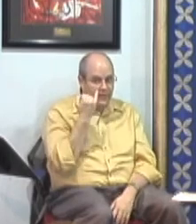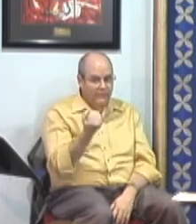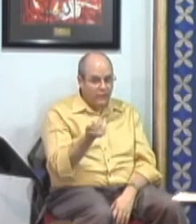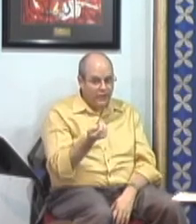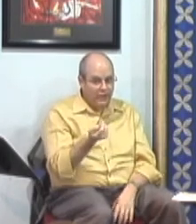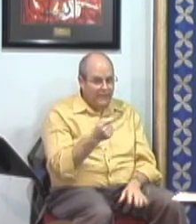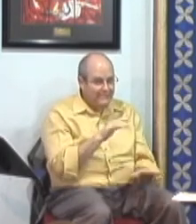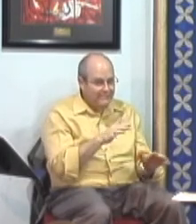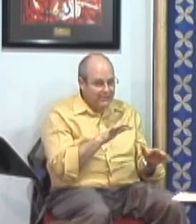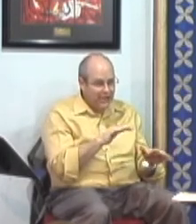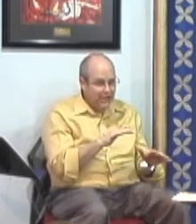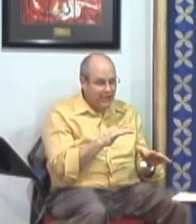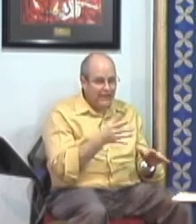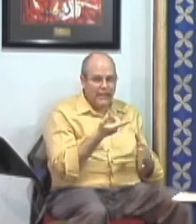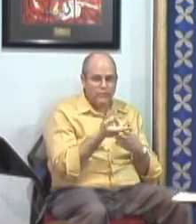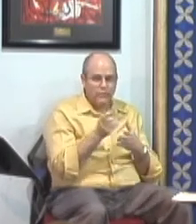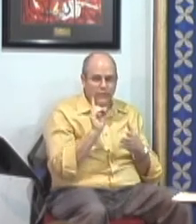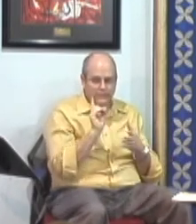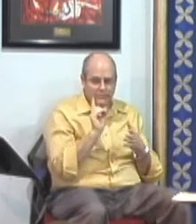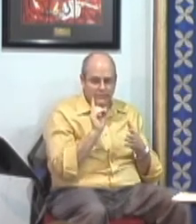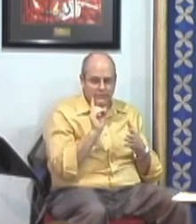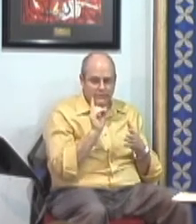bit shaky on some of those things last week,